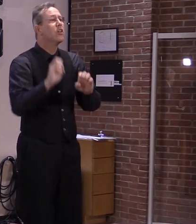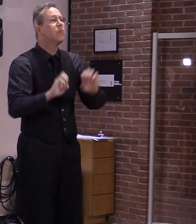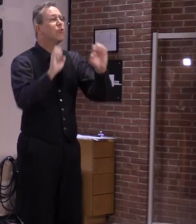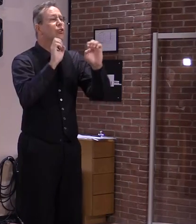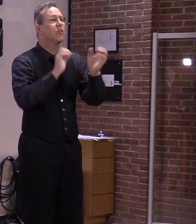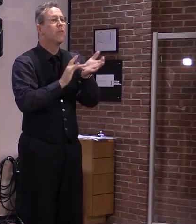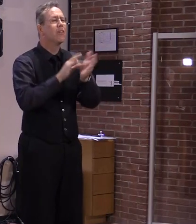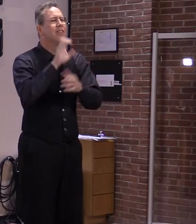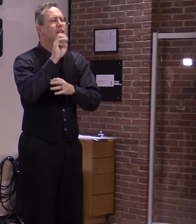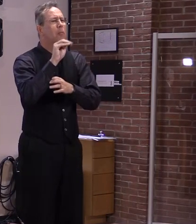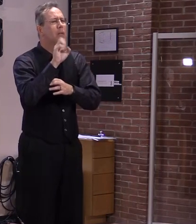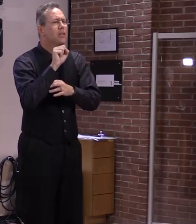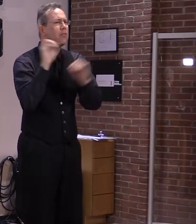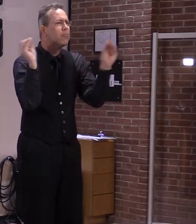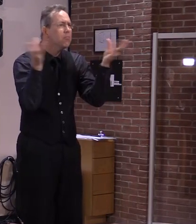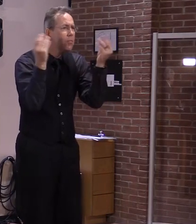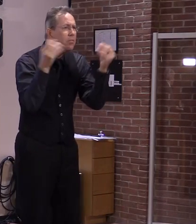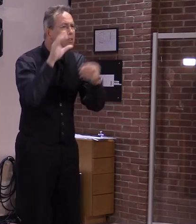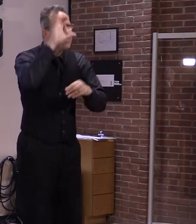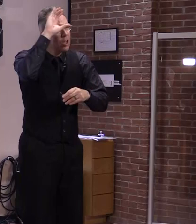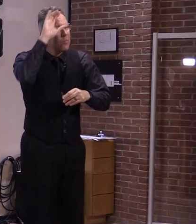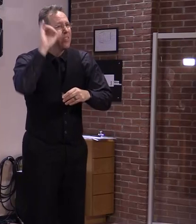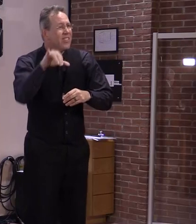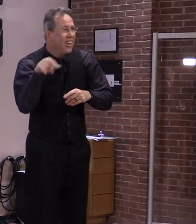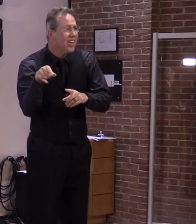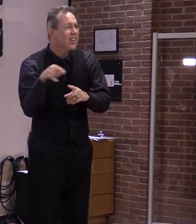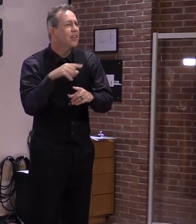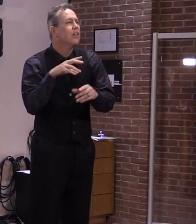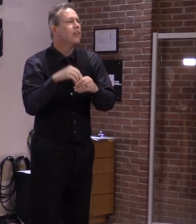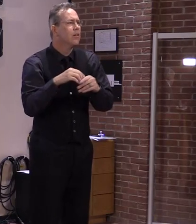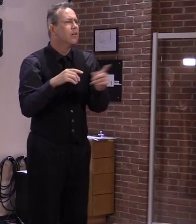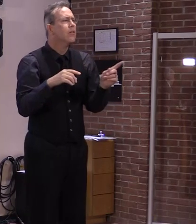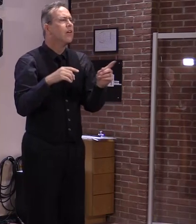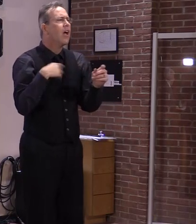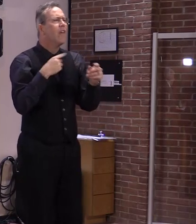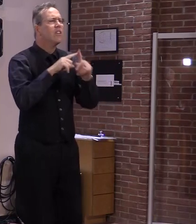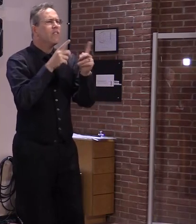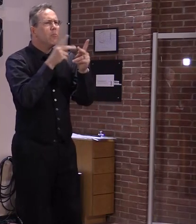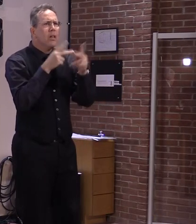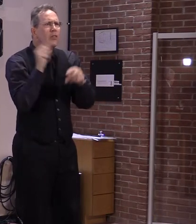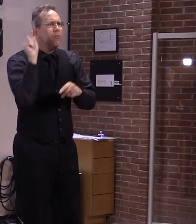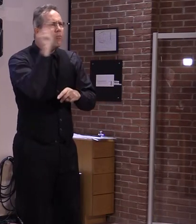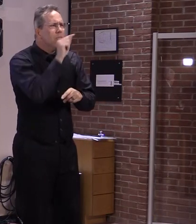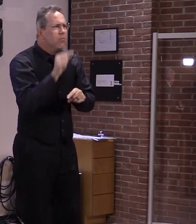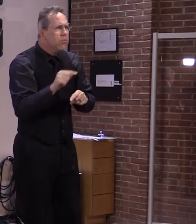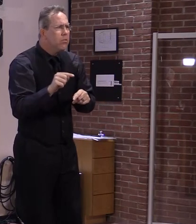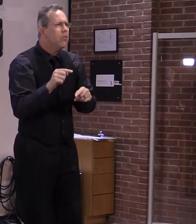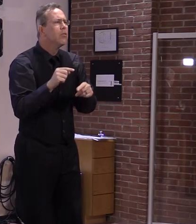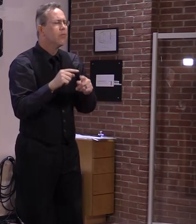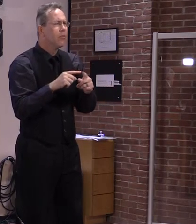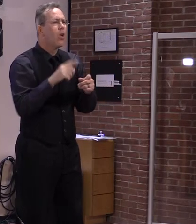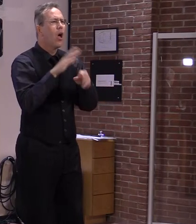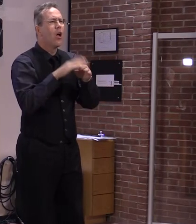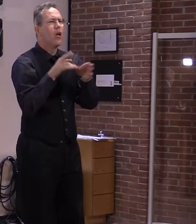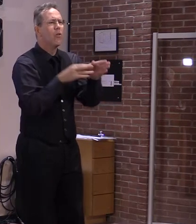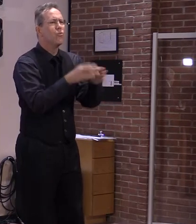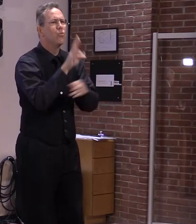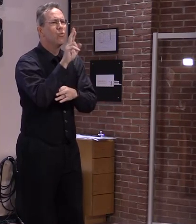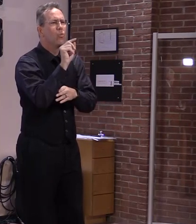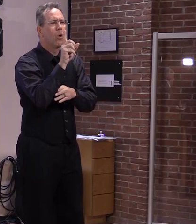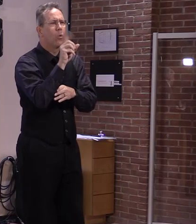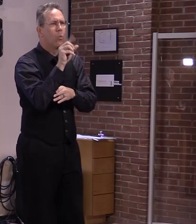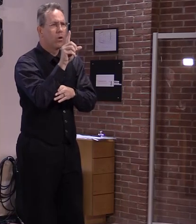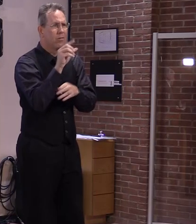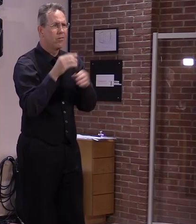doors to offer vaccines at 31 sites throughout Vermont on May 21st, 22nd, and